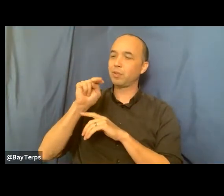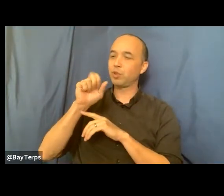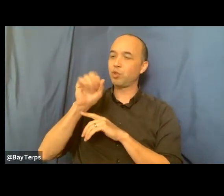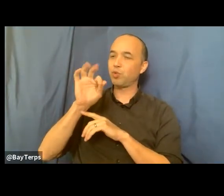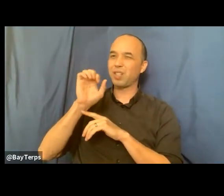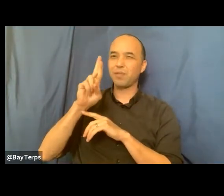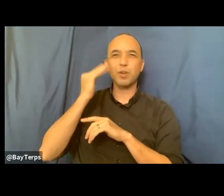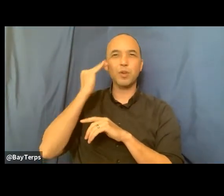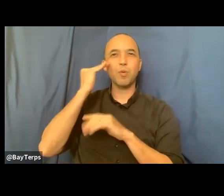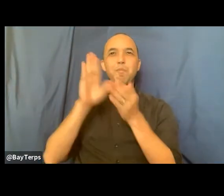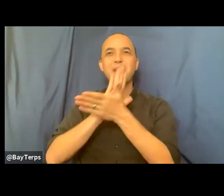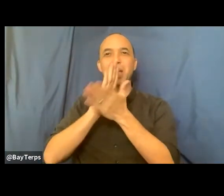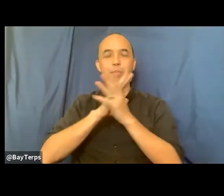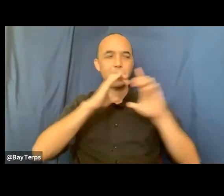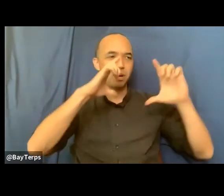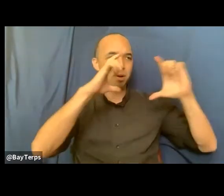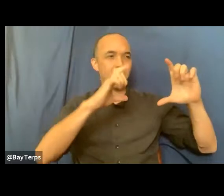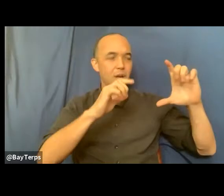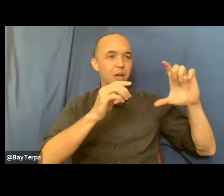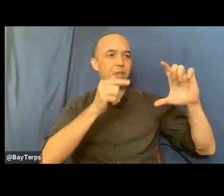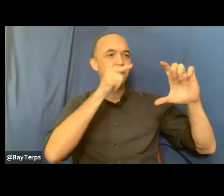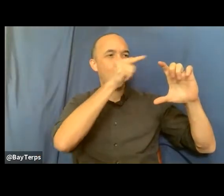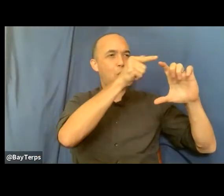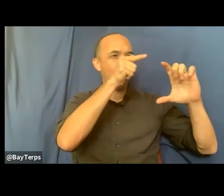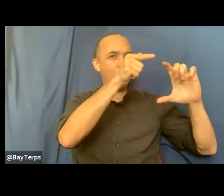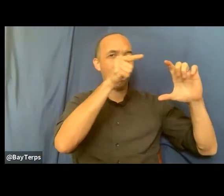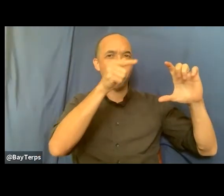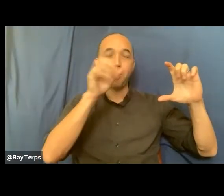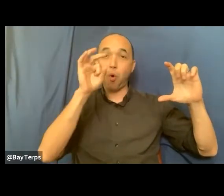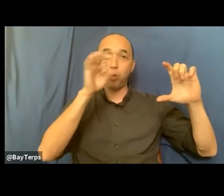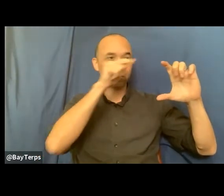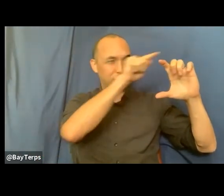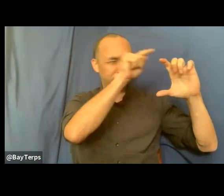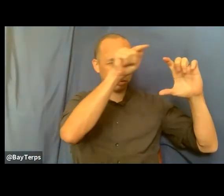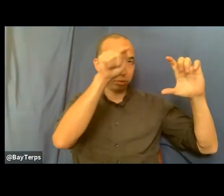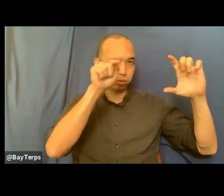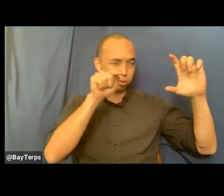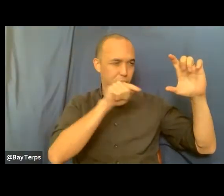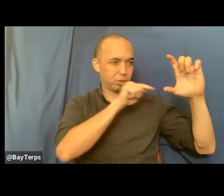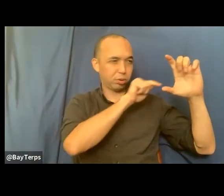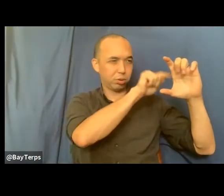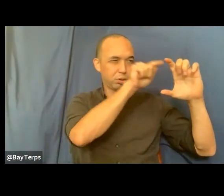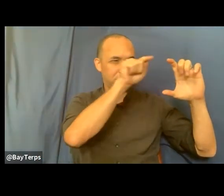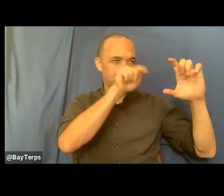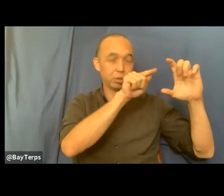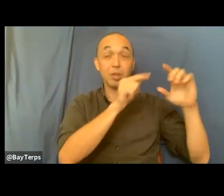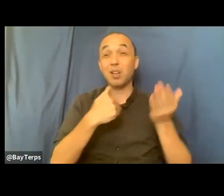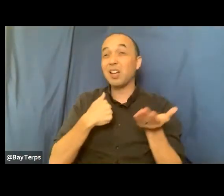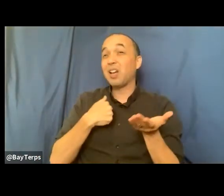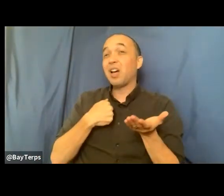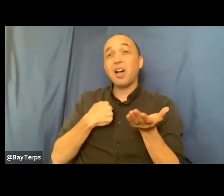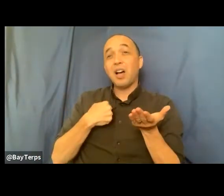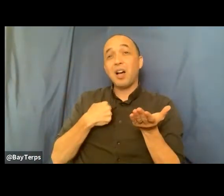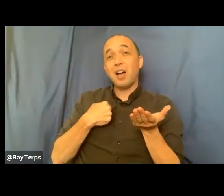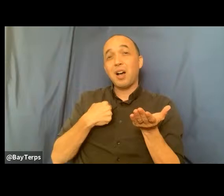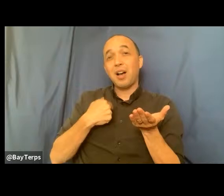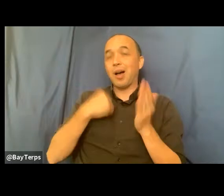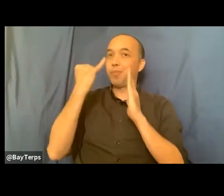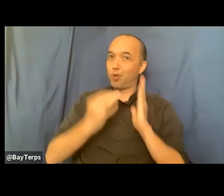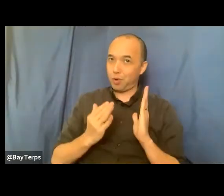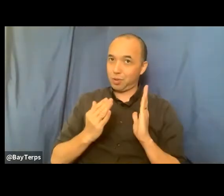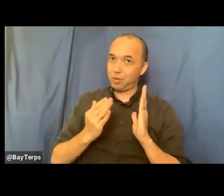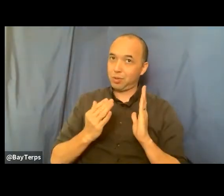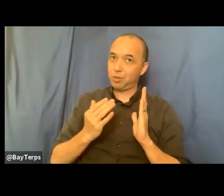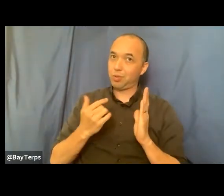methods. I mean, I'm an artist, so I freehand a lot of designs onto the pumpkin, but you could also